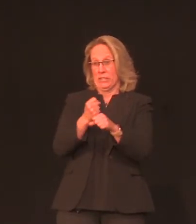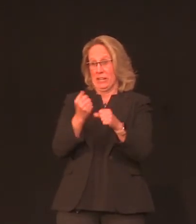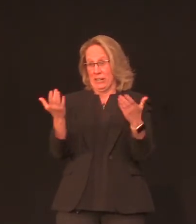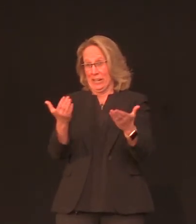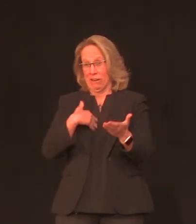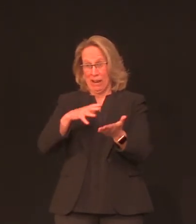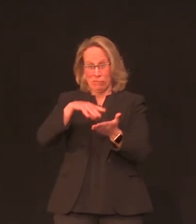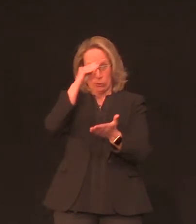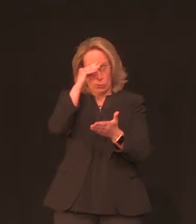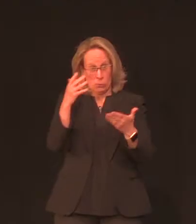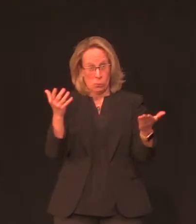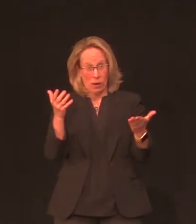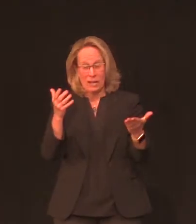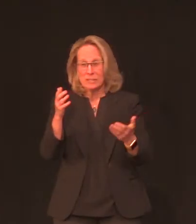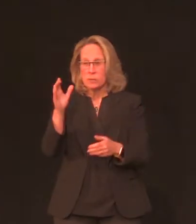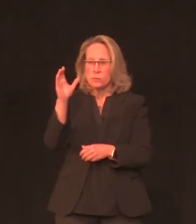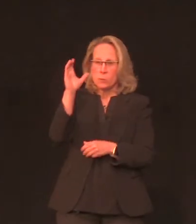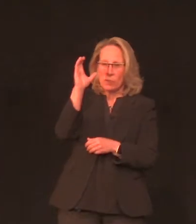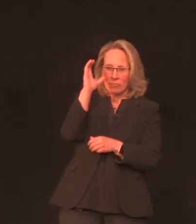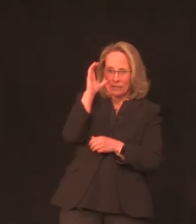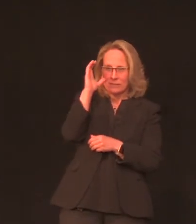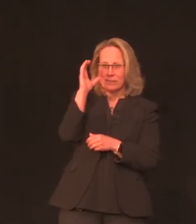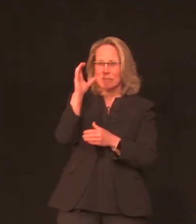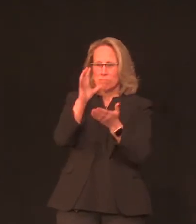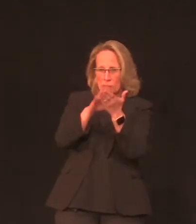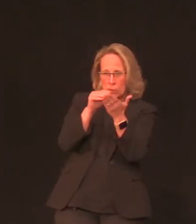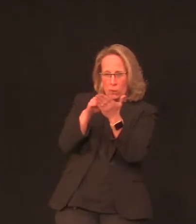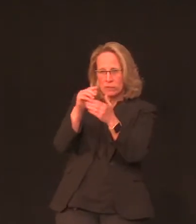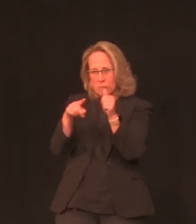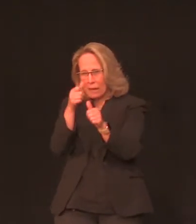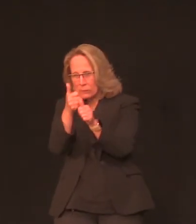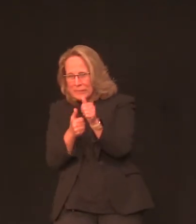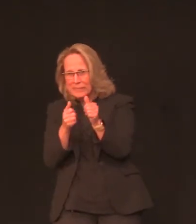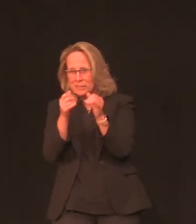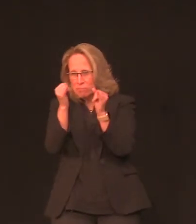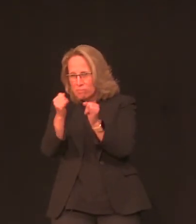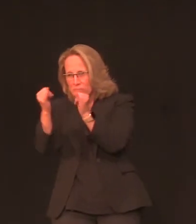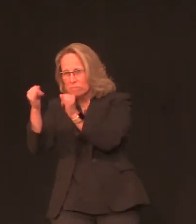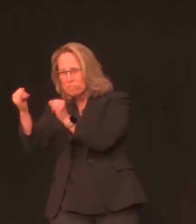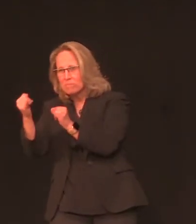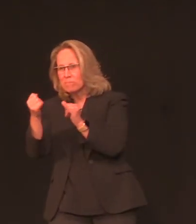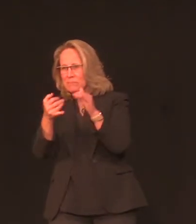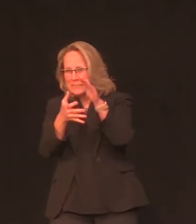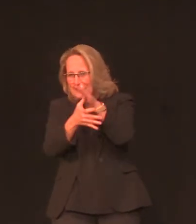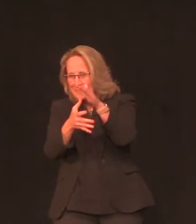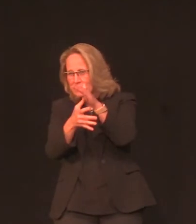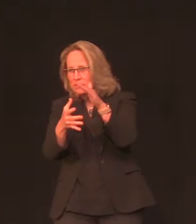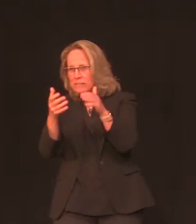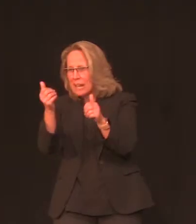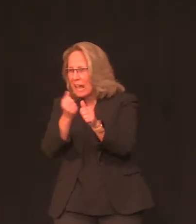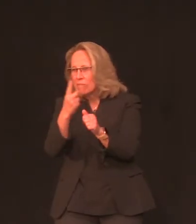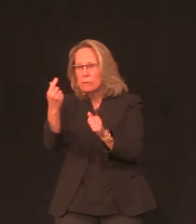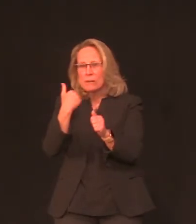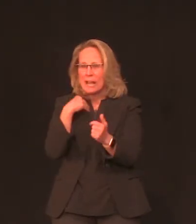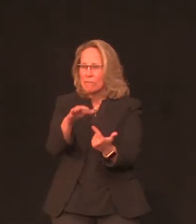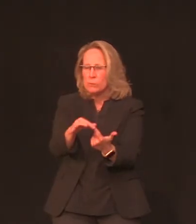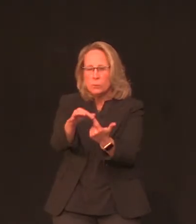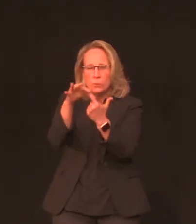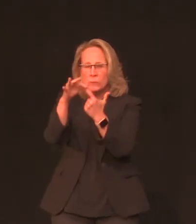understand each senior, and it has been a privilege. We all have very unique, loud personalities and